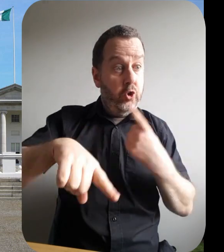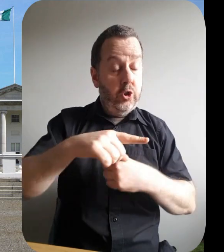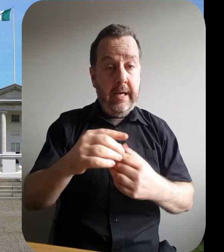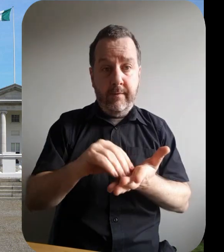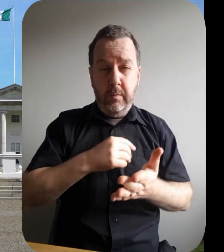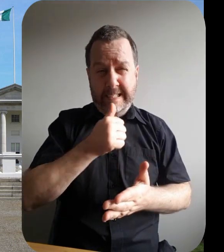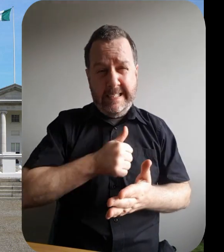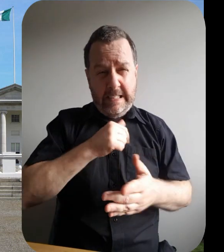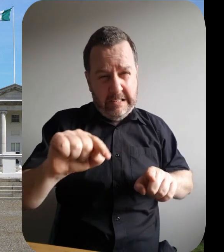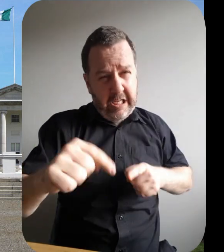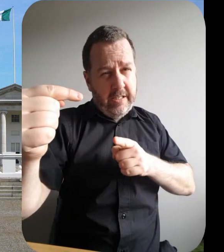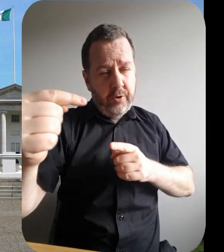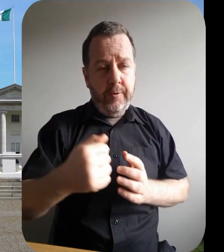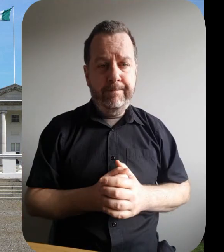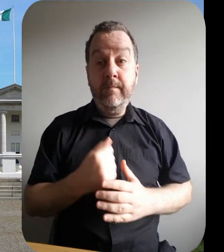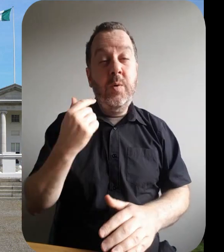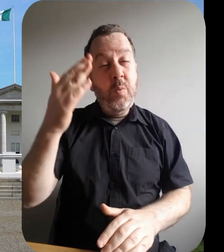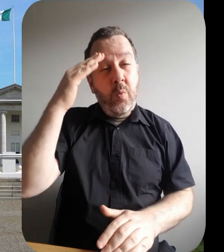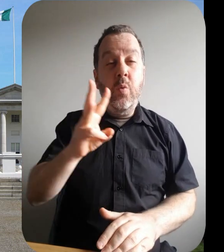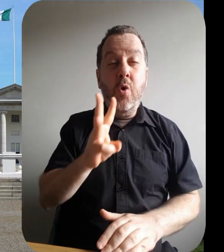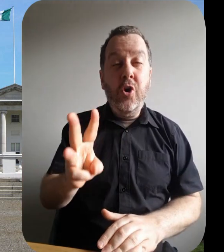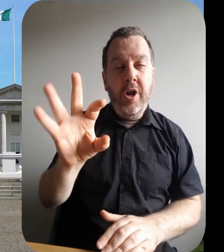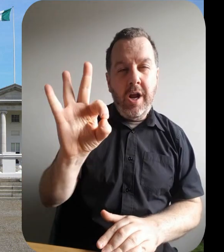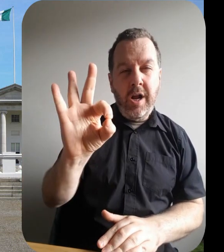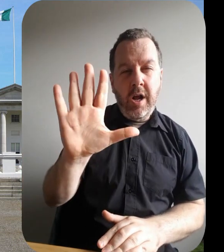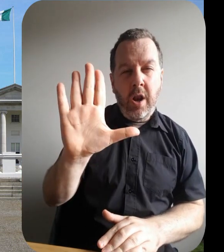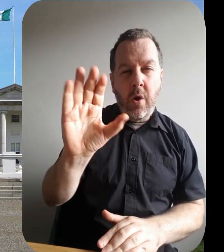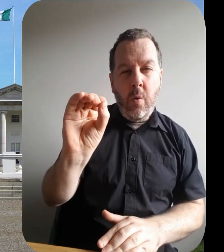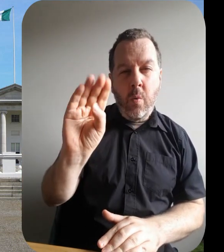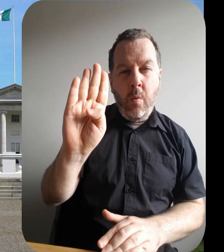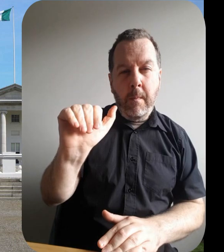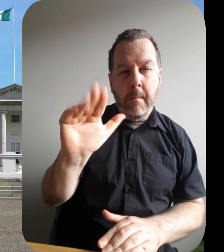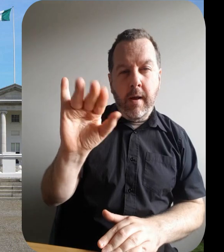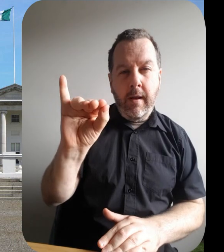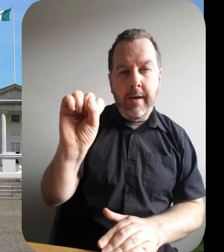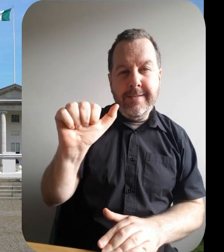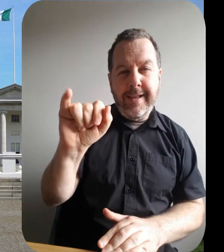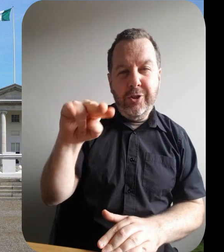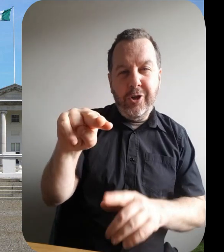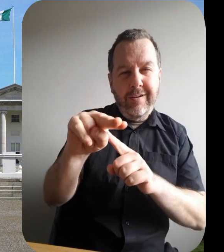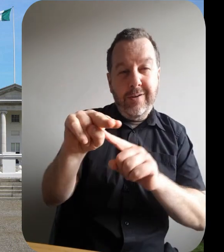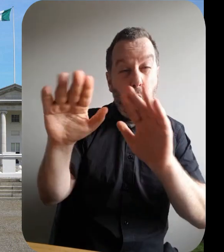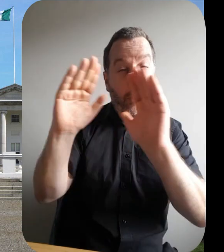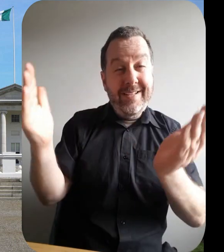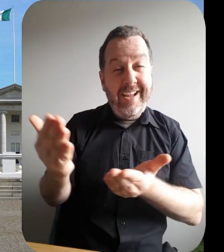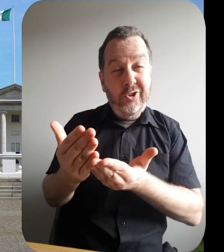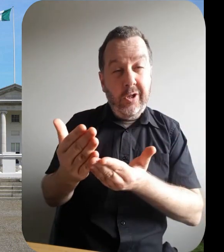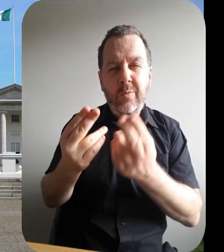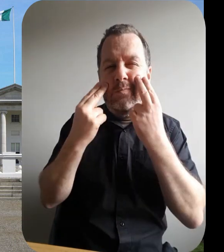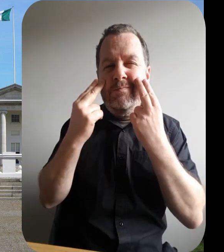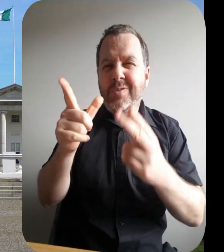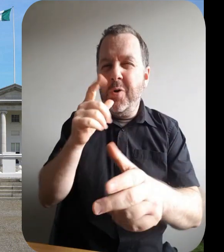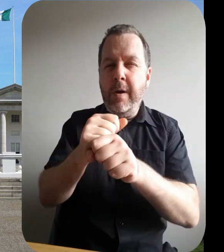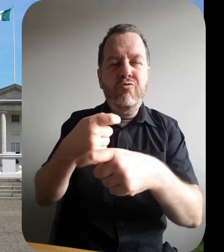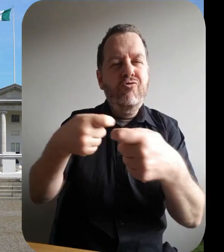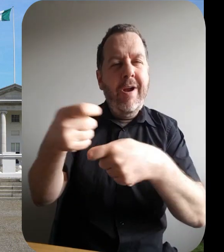us. In recent years, we have become familiar with the use of the term globalization, usually in